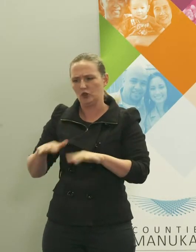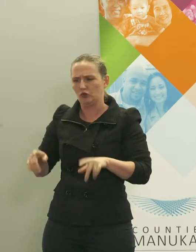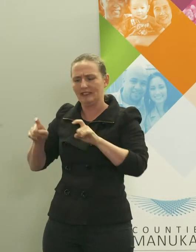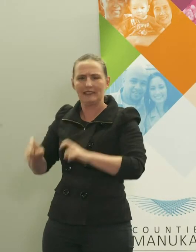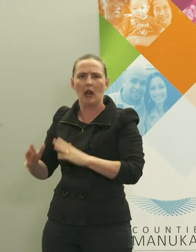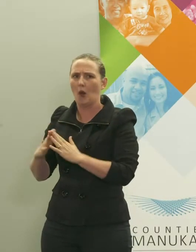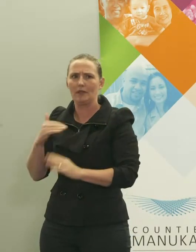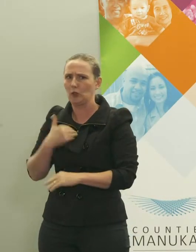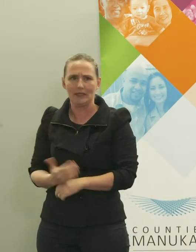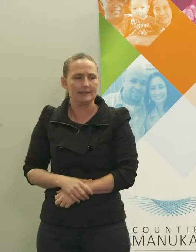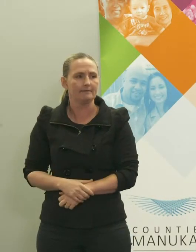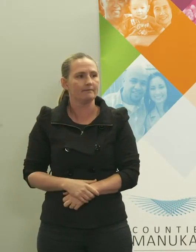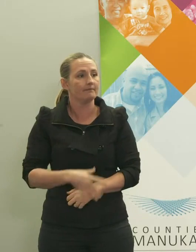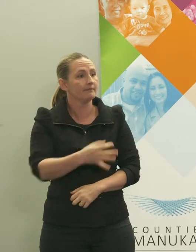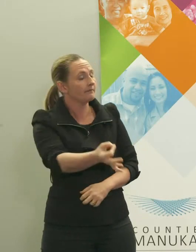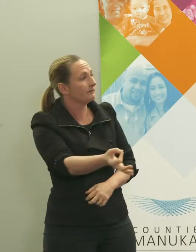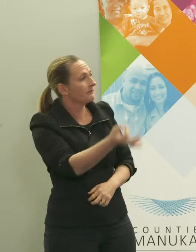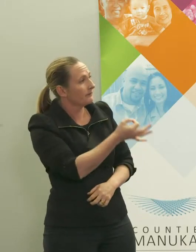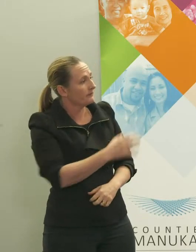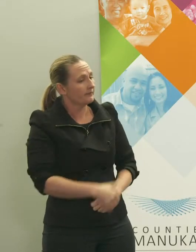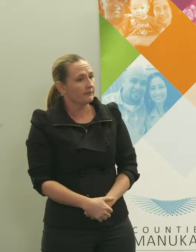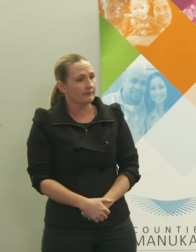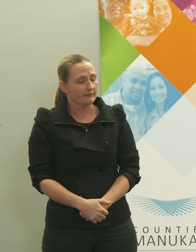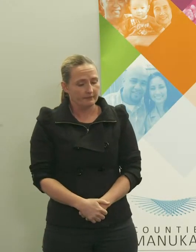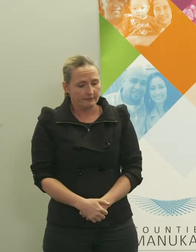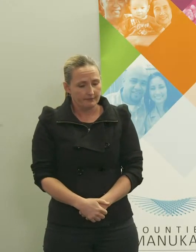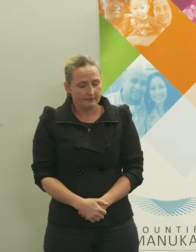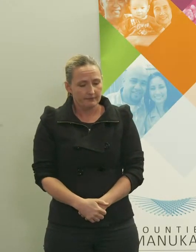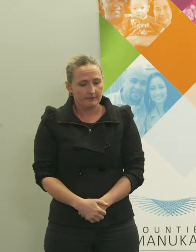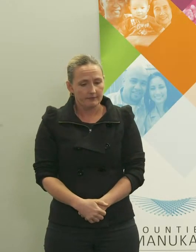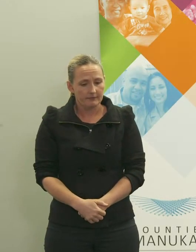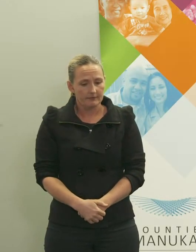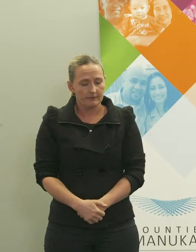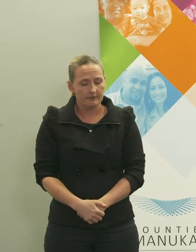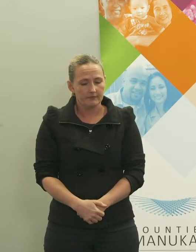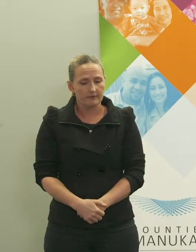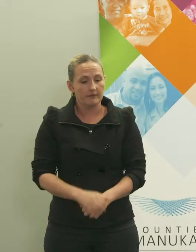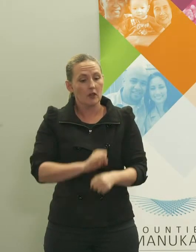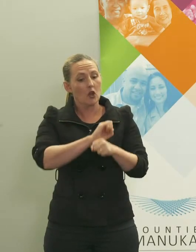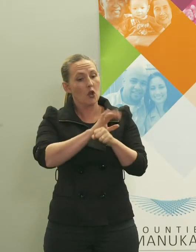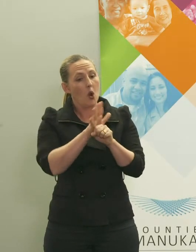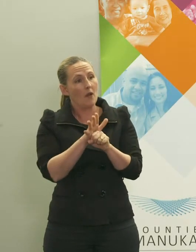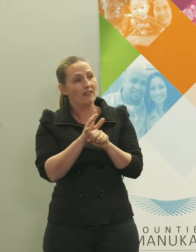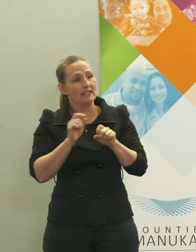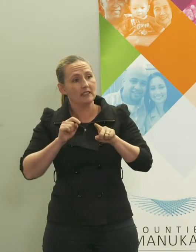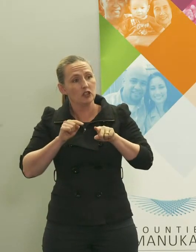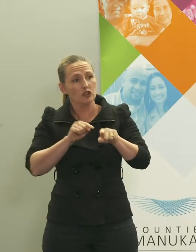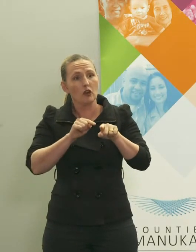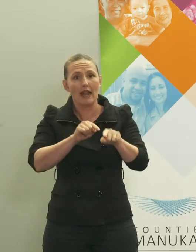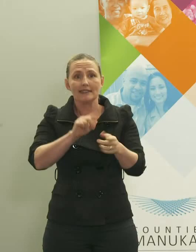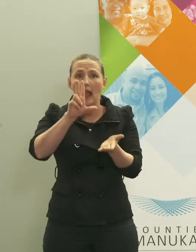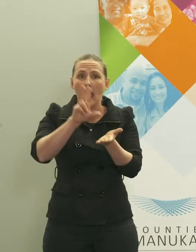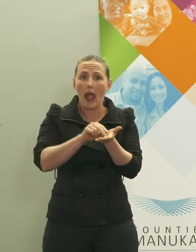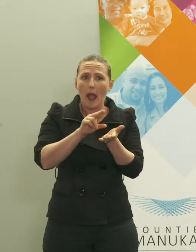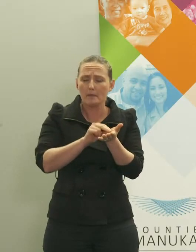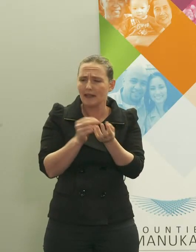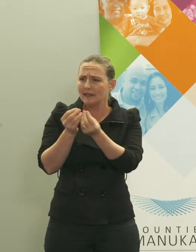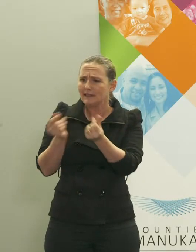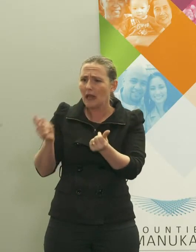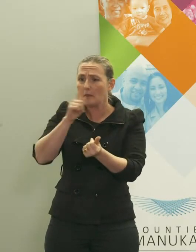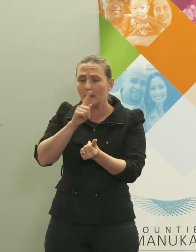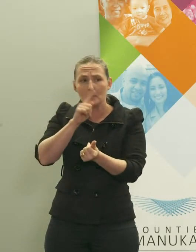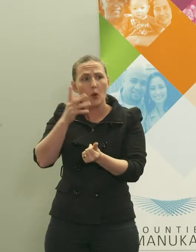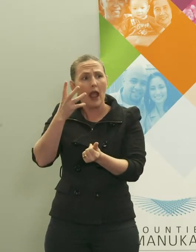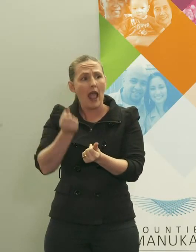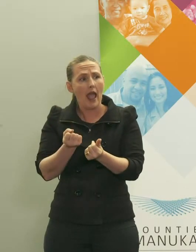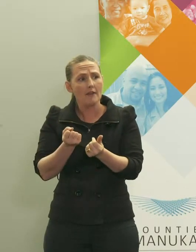who have more up-to-date, just in terms of the COVID Tracer app, a number of people who have up-to-date and new Huawei phones who can't